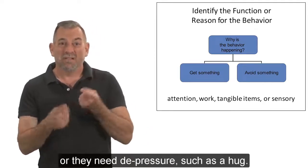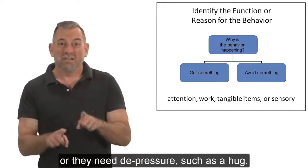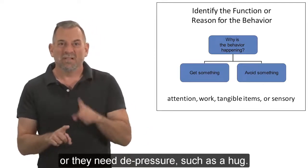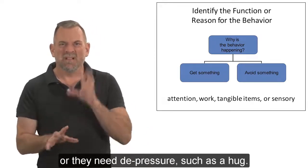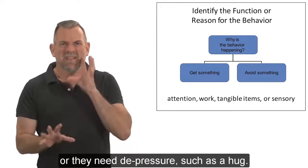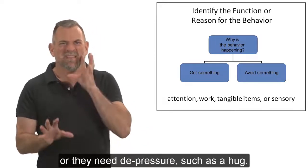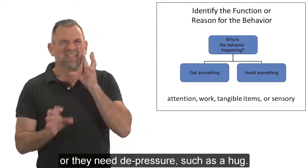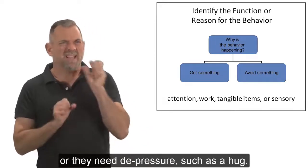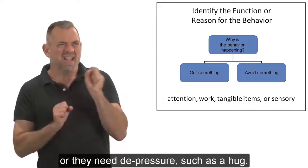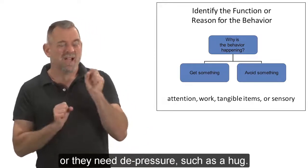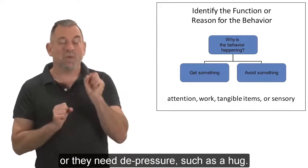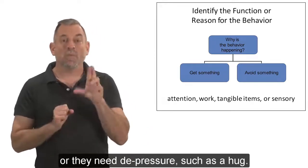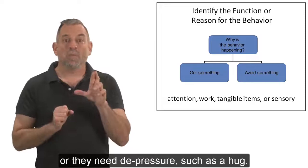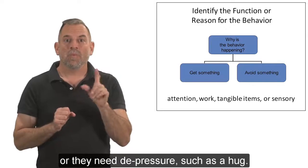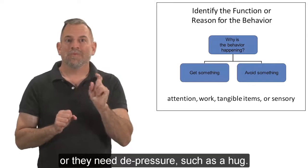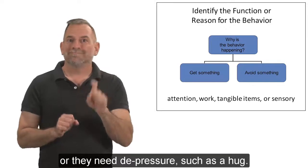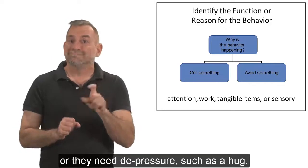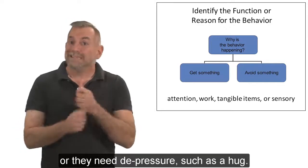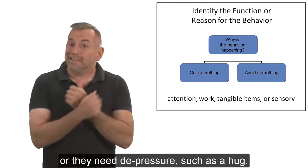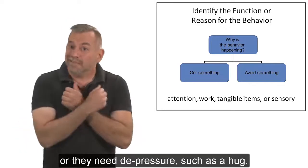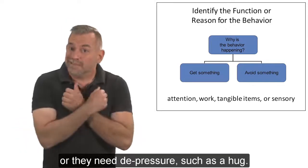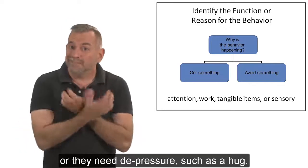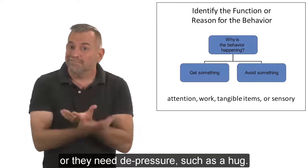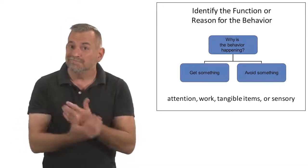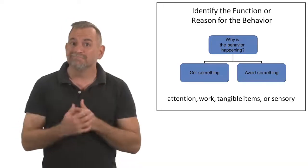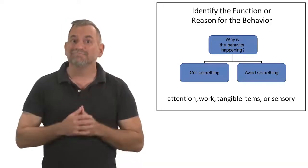they need deep pressure, such as a hug.